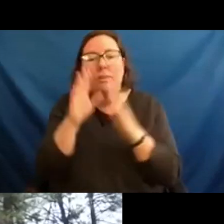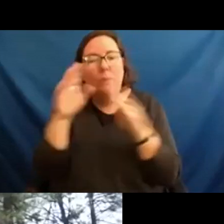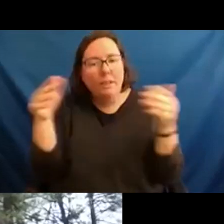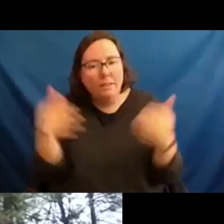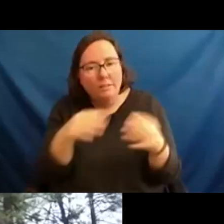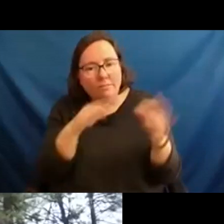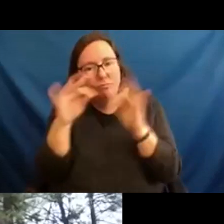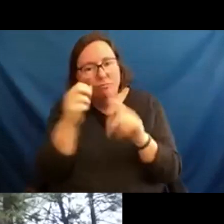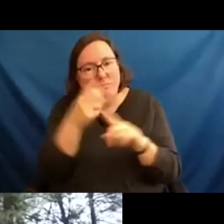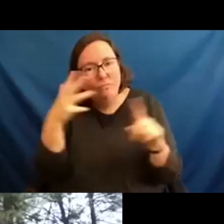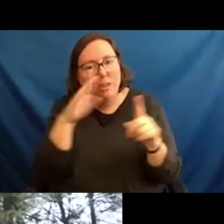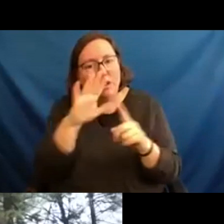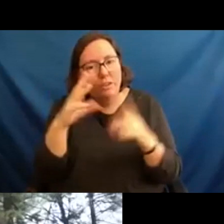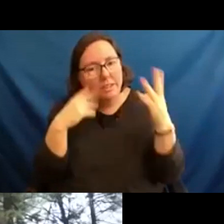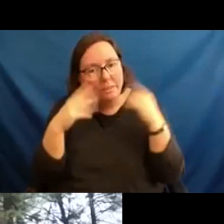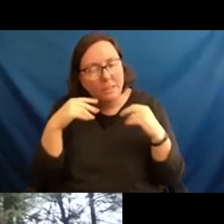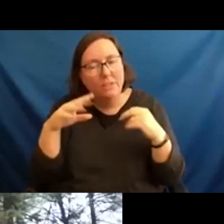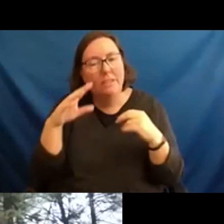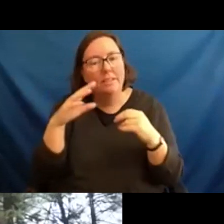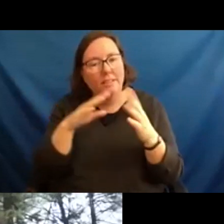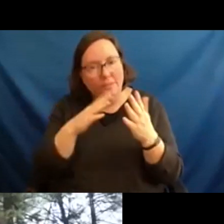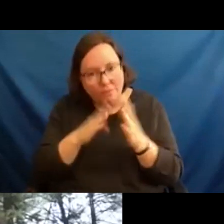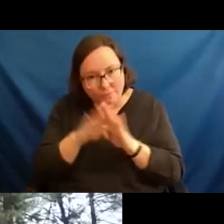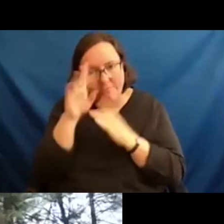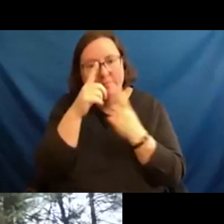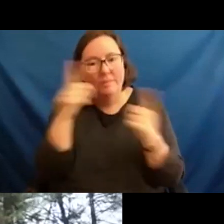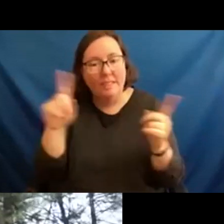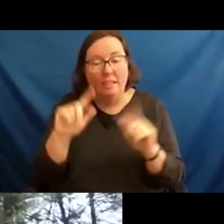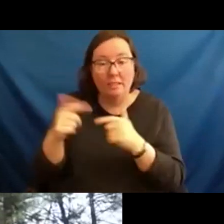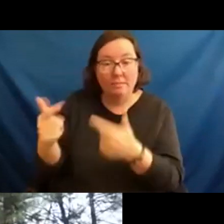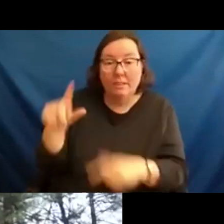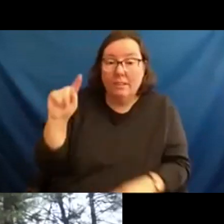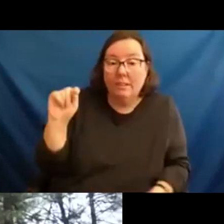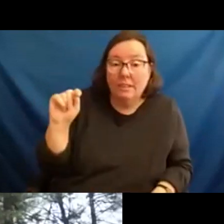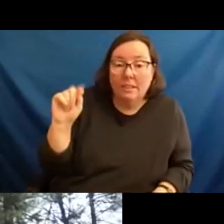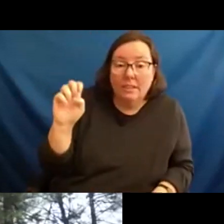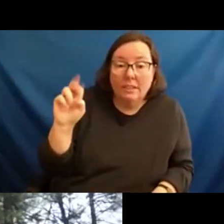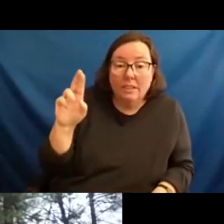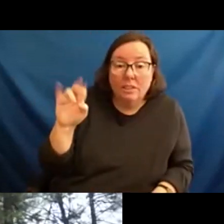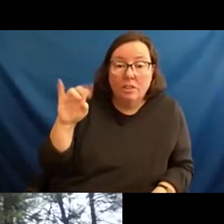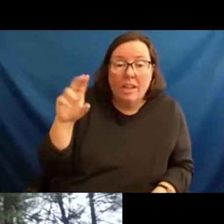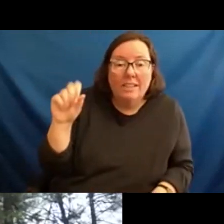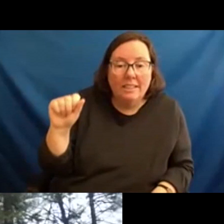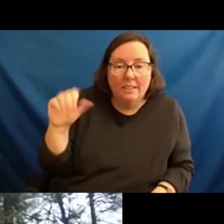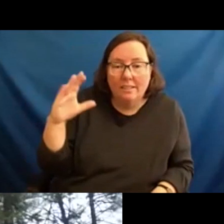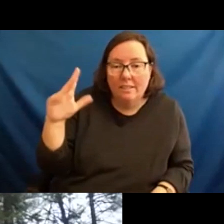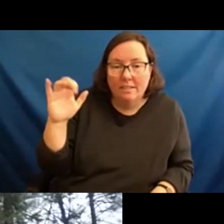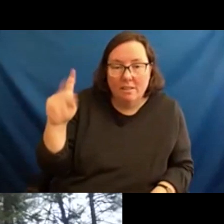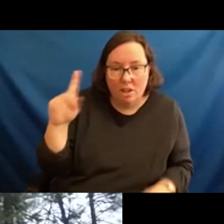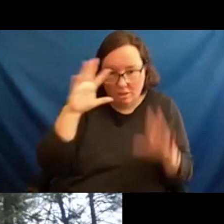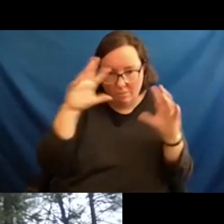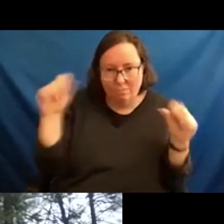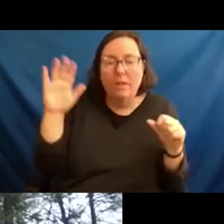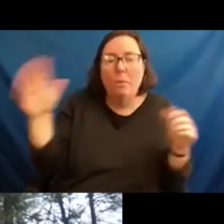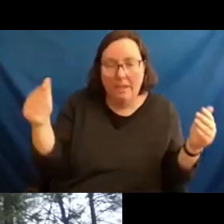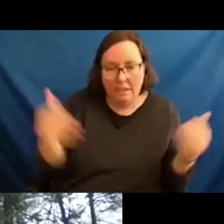her journey of success. So Teresa Clark, president, will introduce Kellynet to